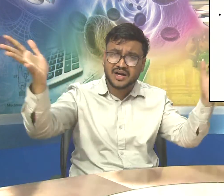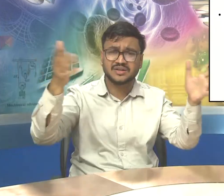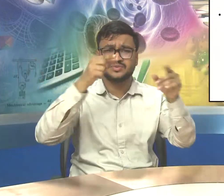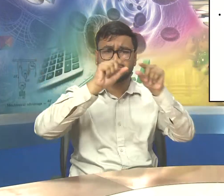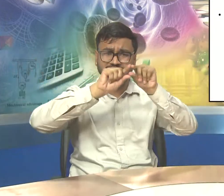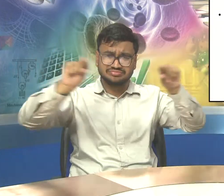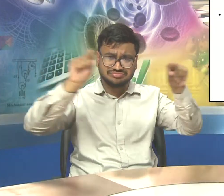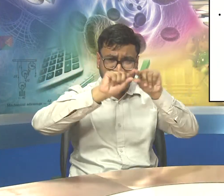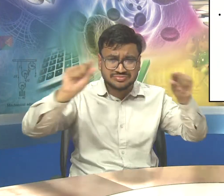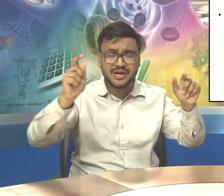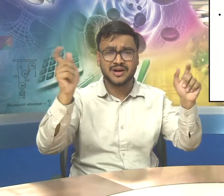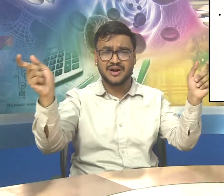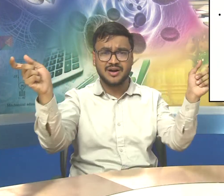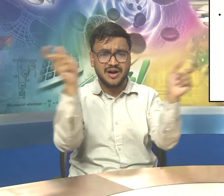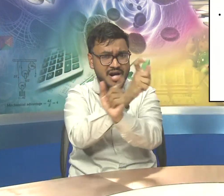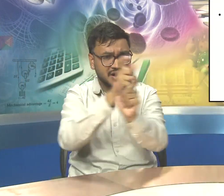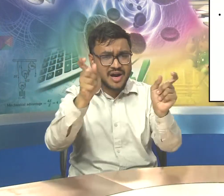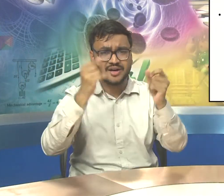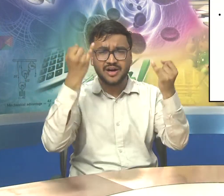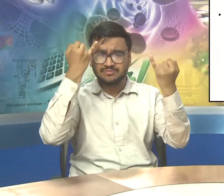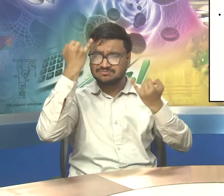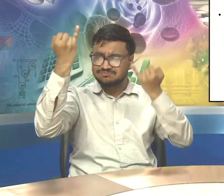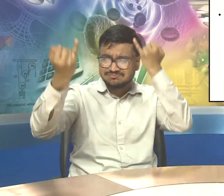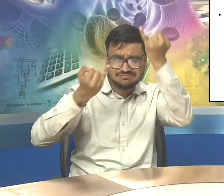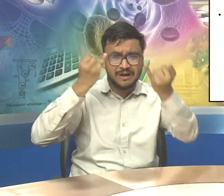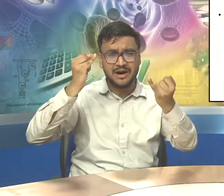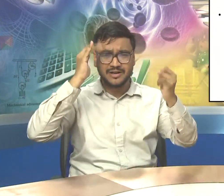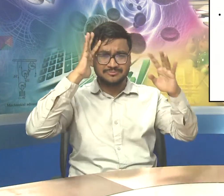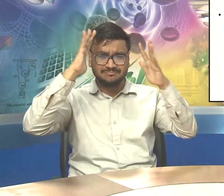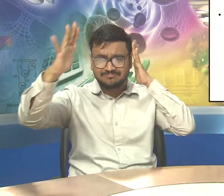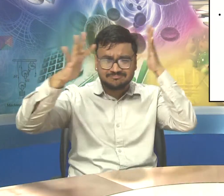We can make an unlimited number of sentences